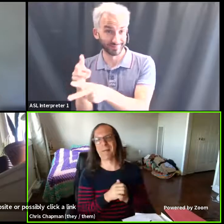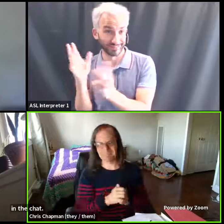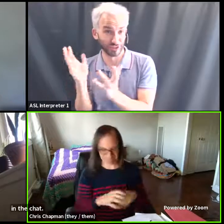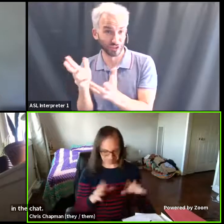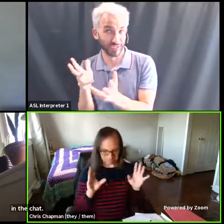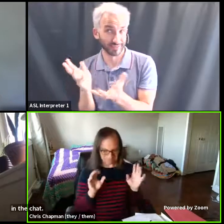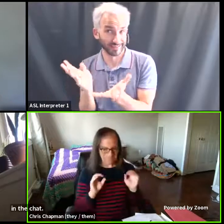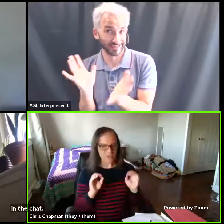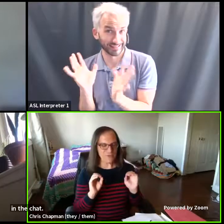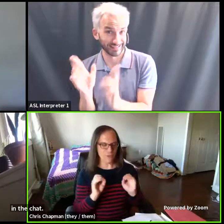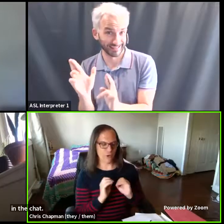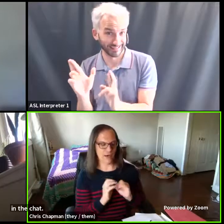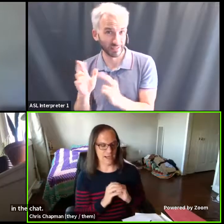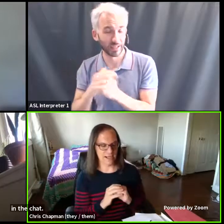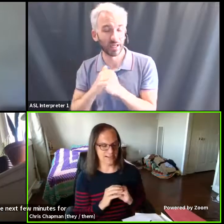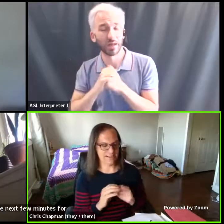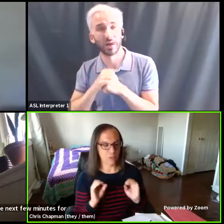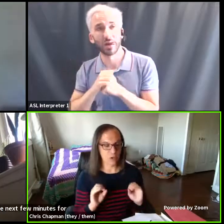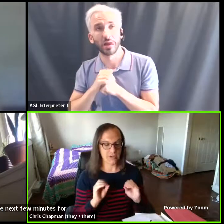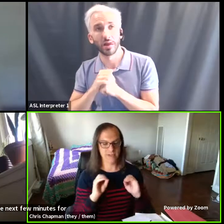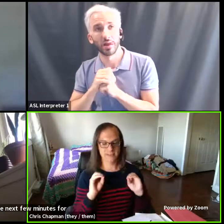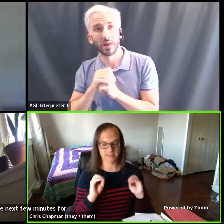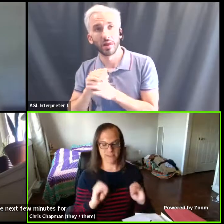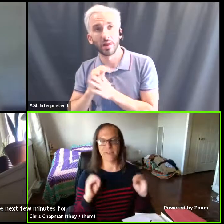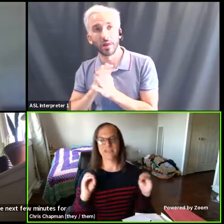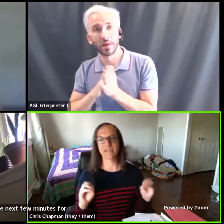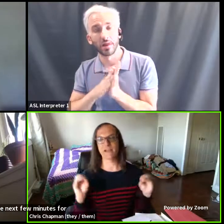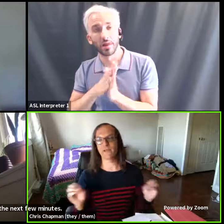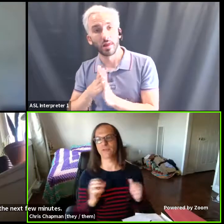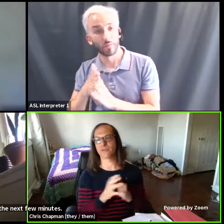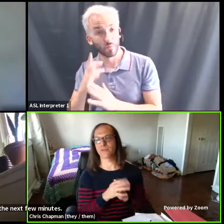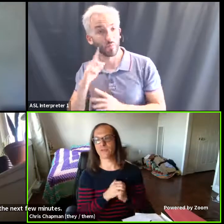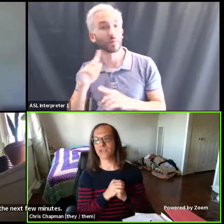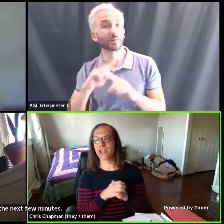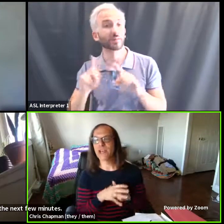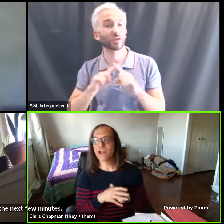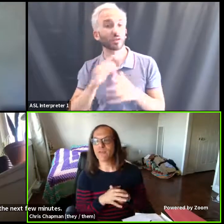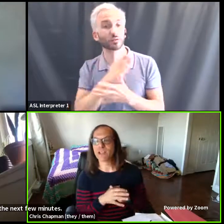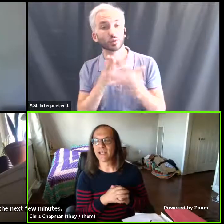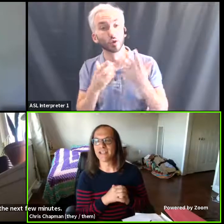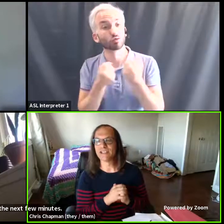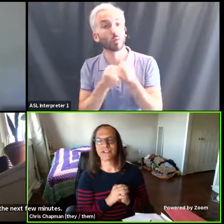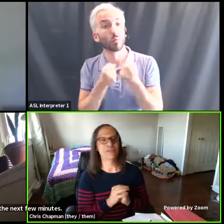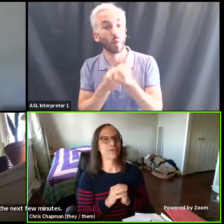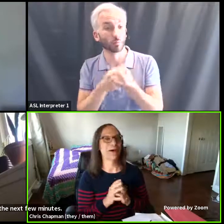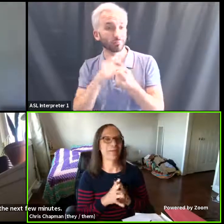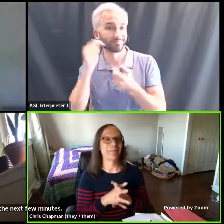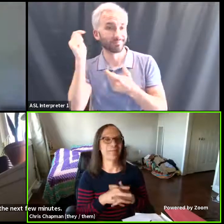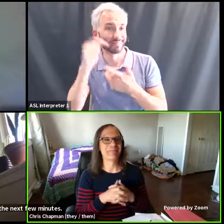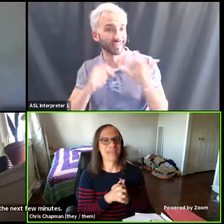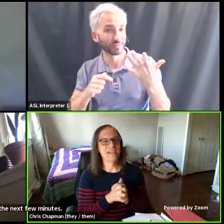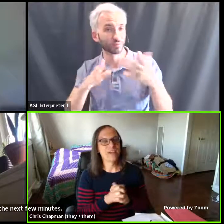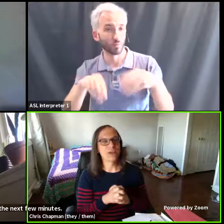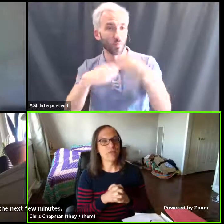minutes for support stuff that's being offered for folks related to